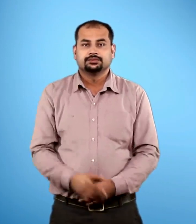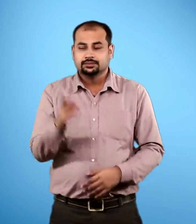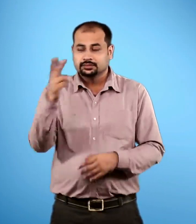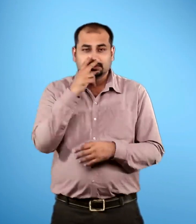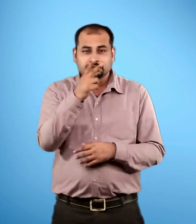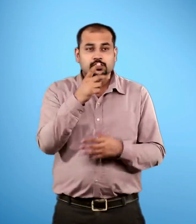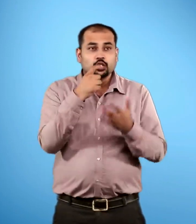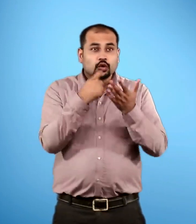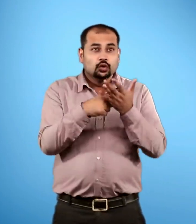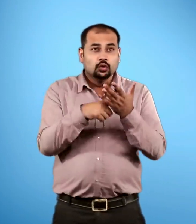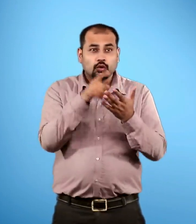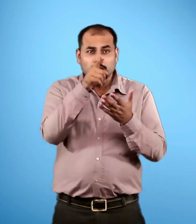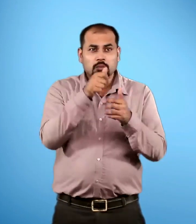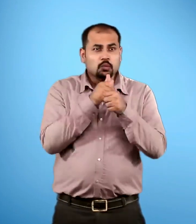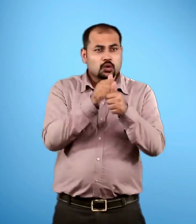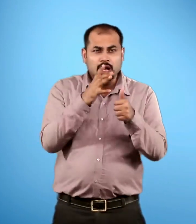Also correct it.